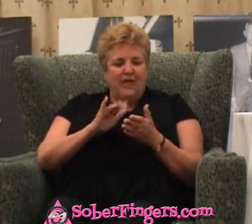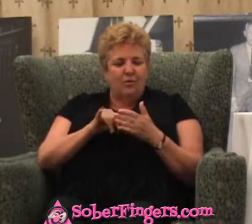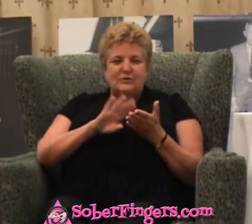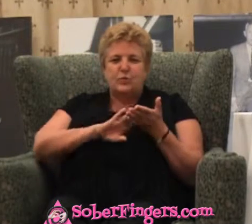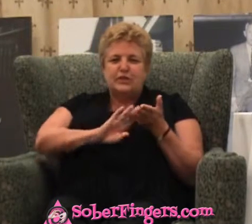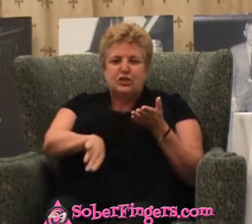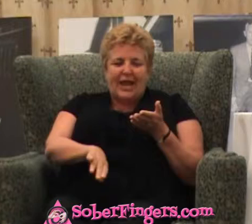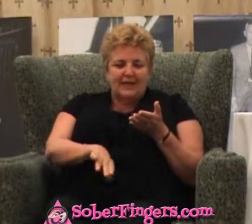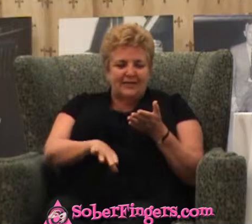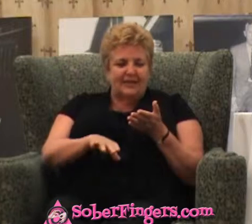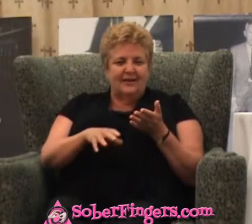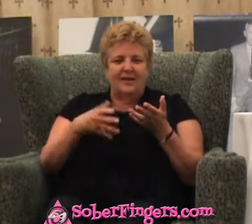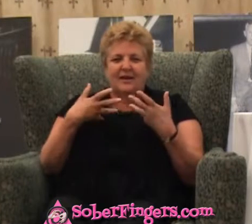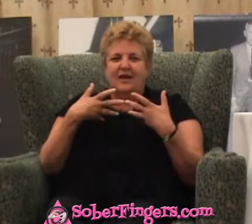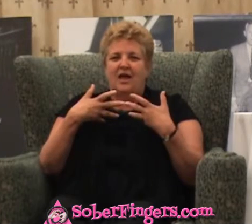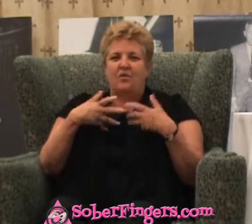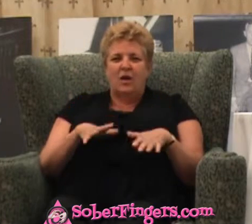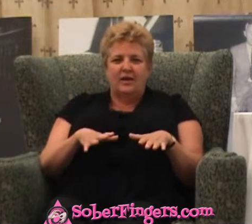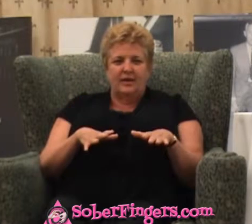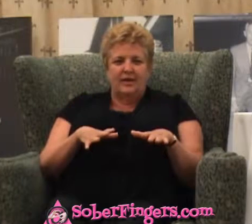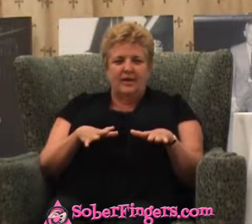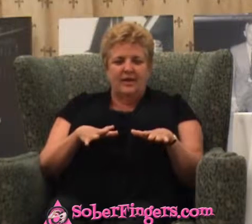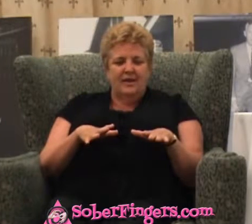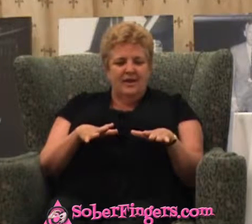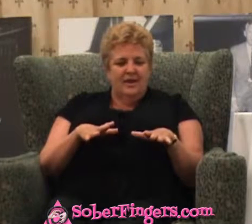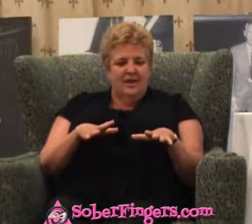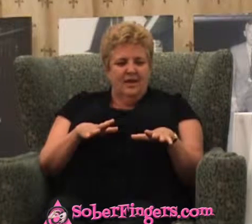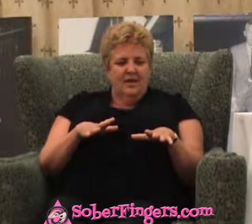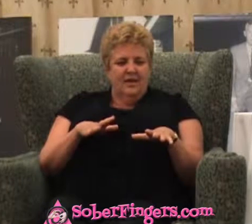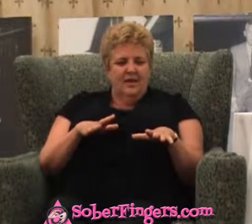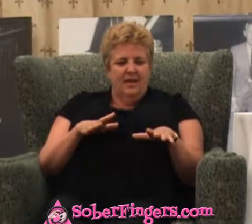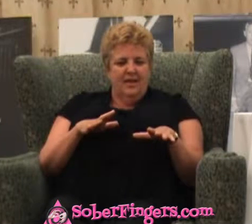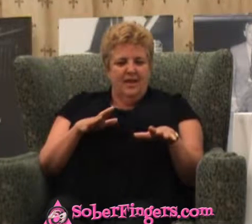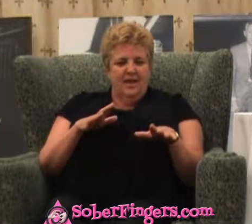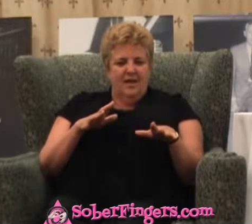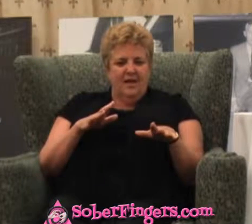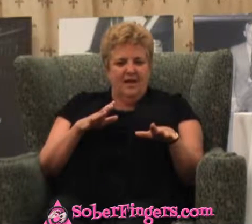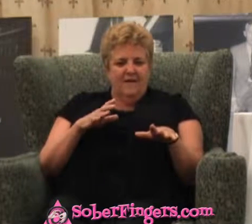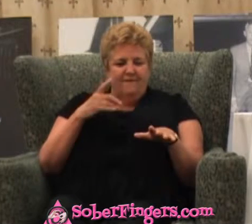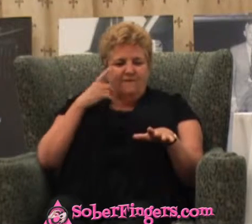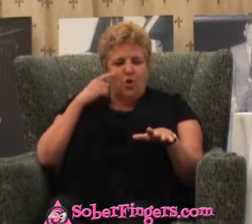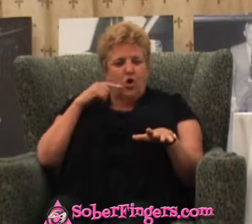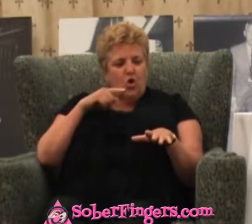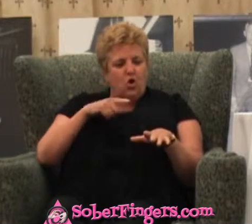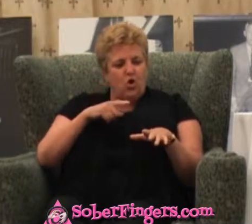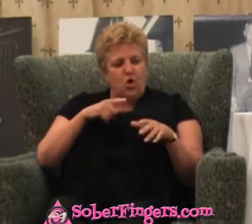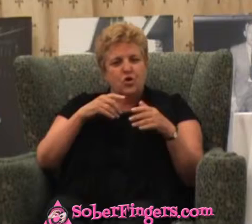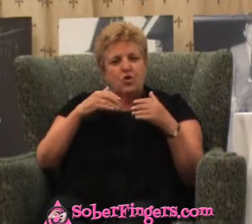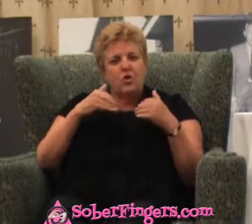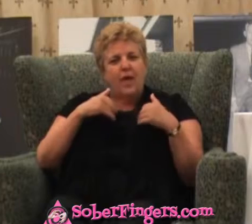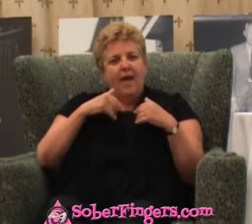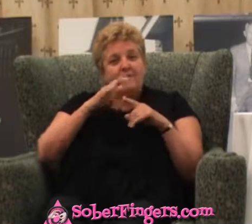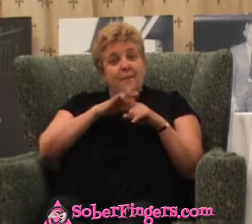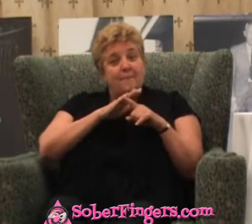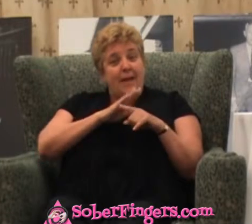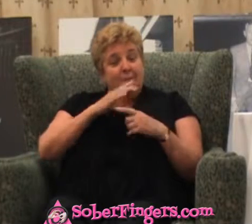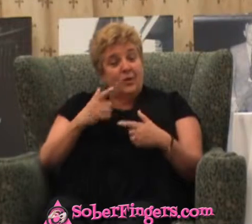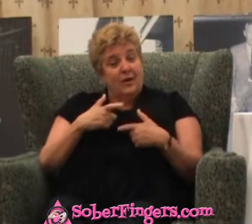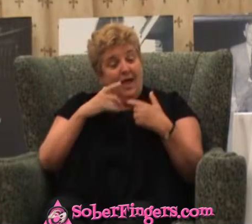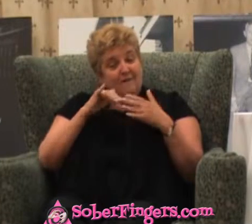her way to be euthanized because of the biting problem, for her to have the pampered life that she had, this is what